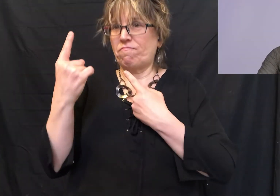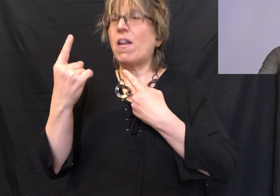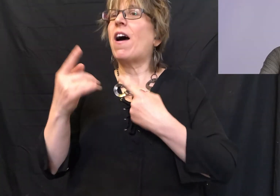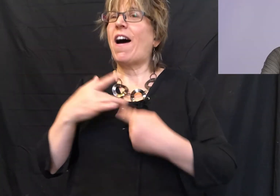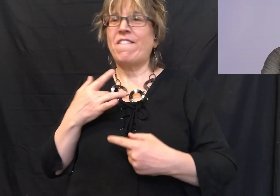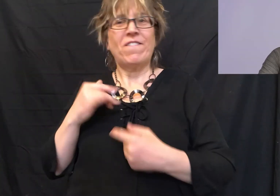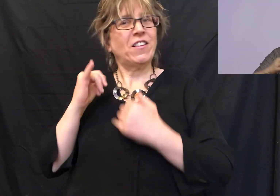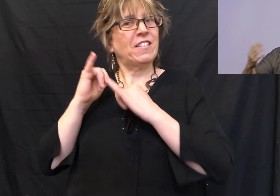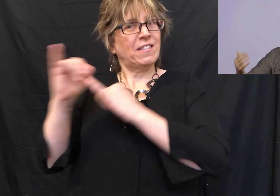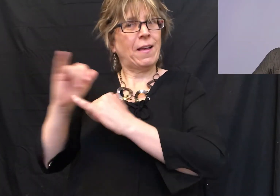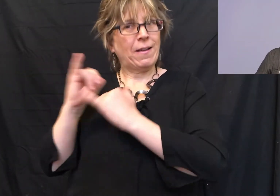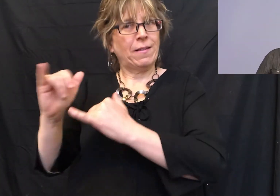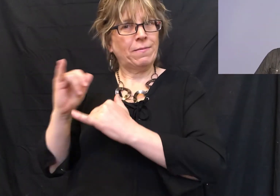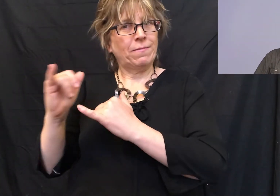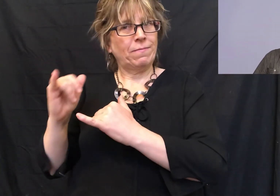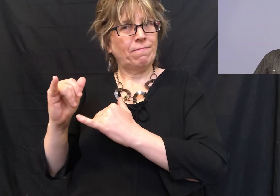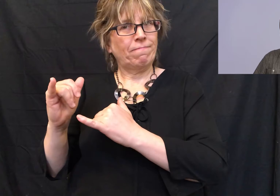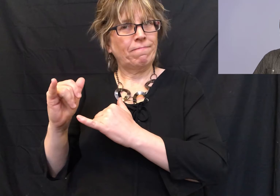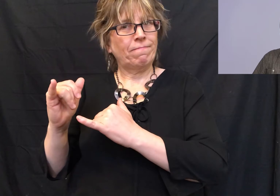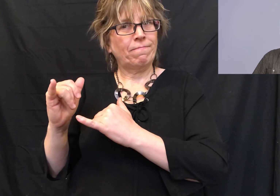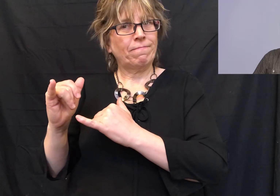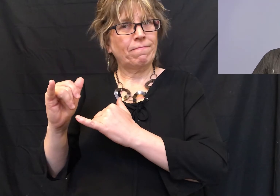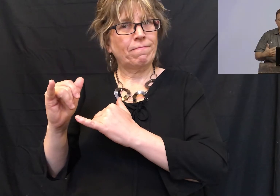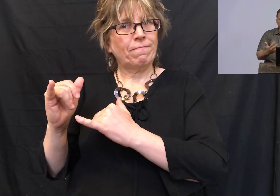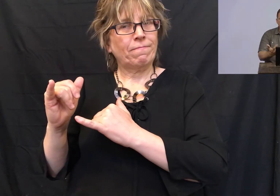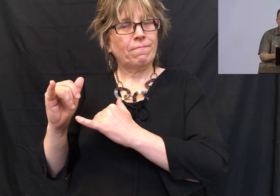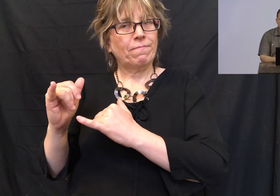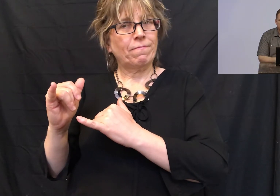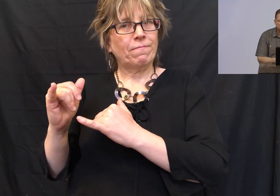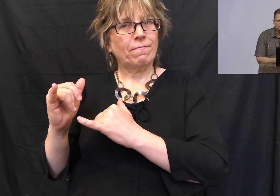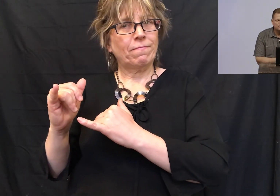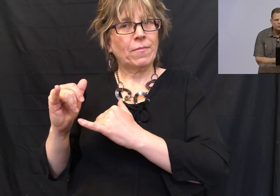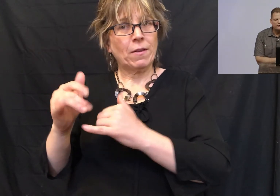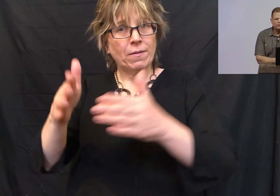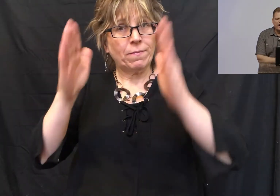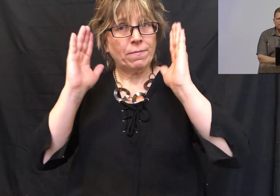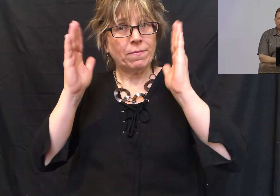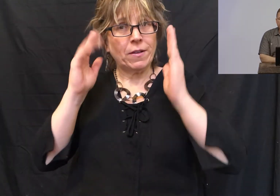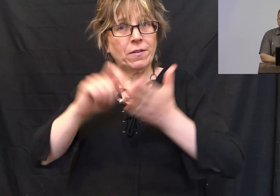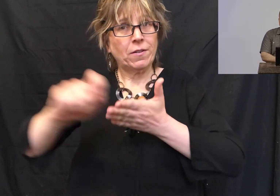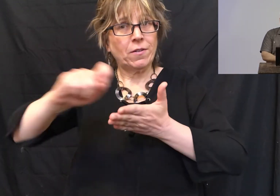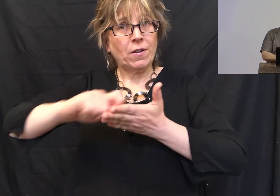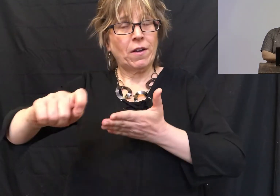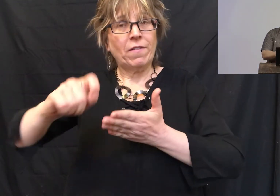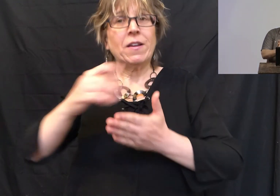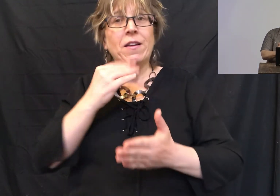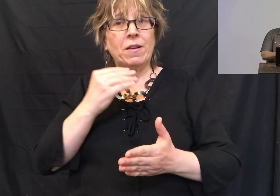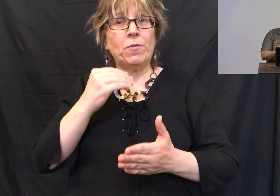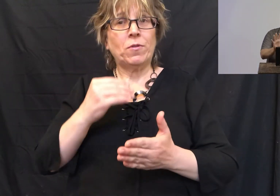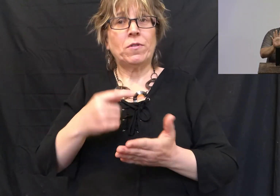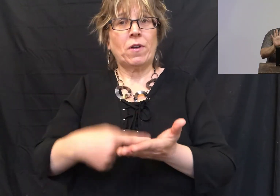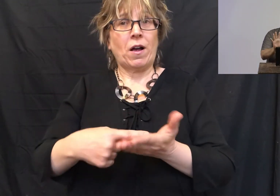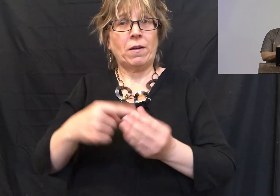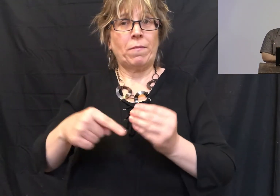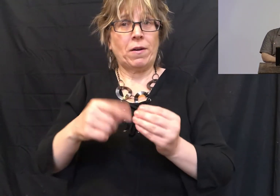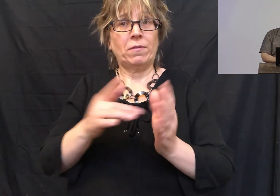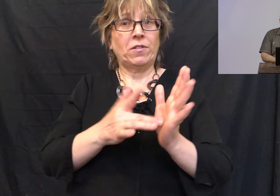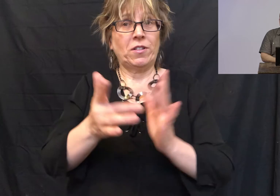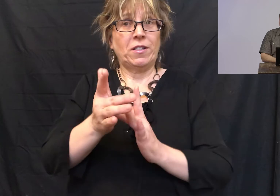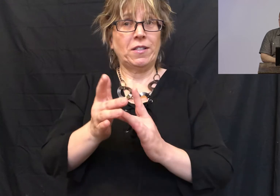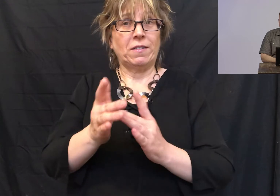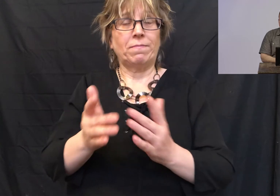it too. Me too. Listen to what the writer of Hebrews says about Jesus. This is so